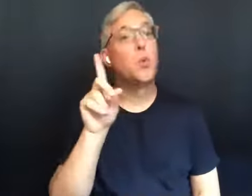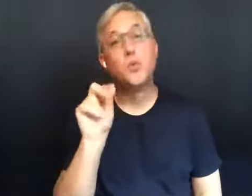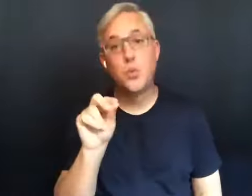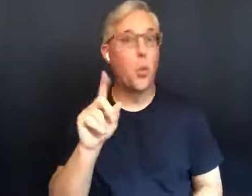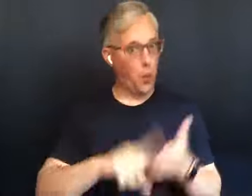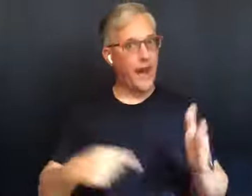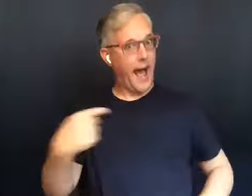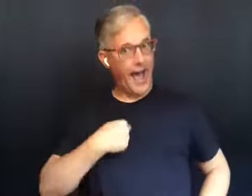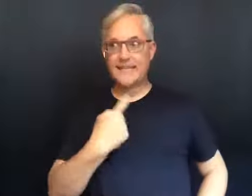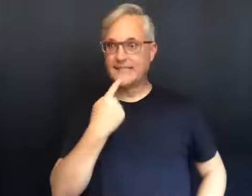Because, you know,